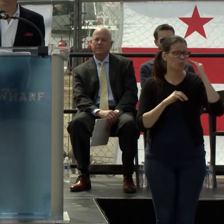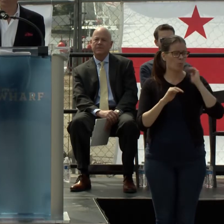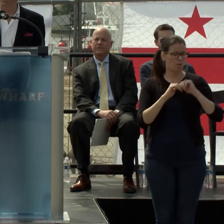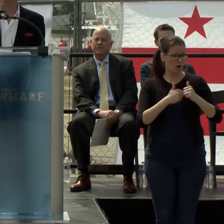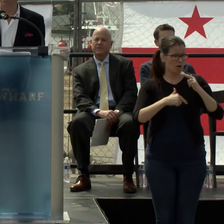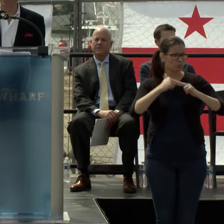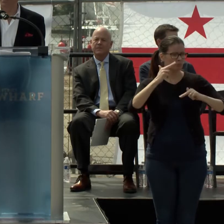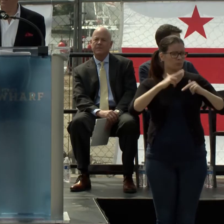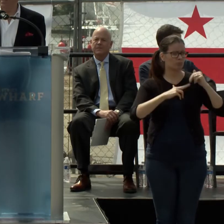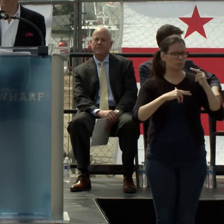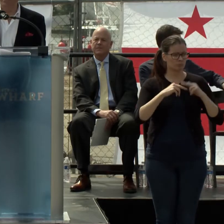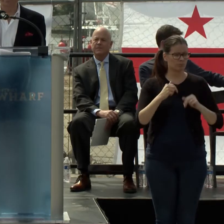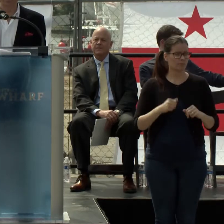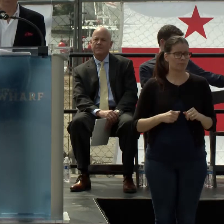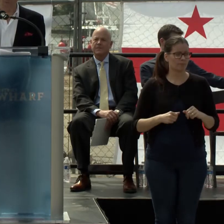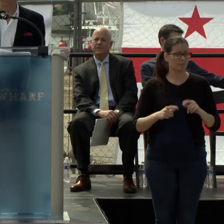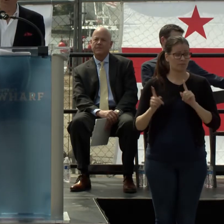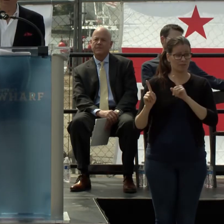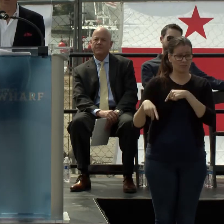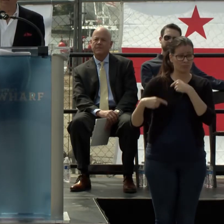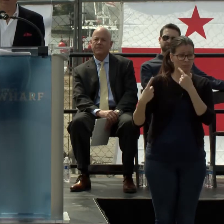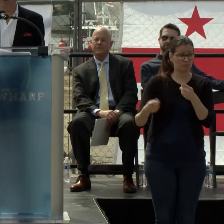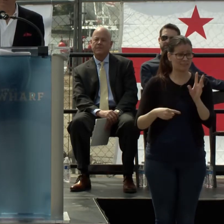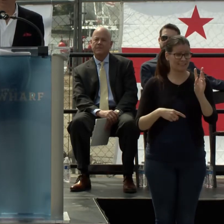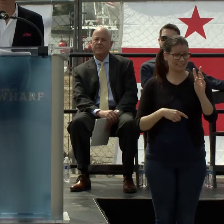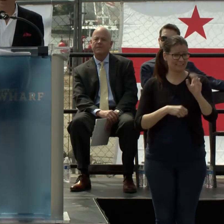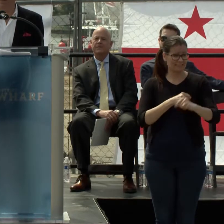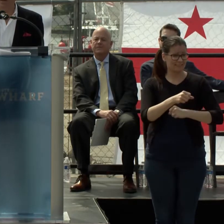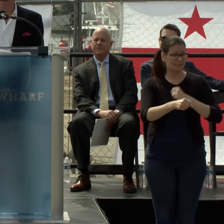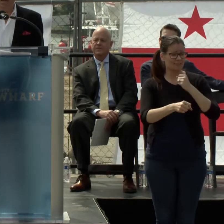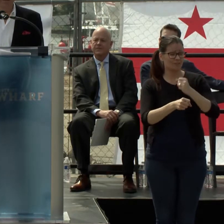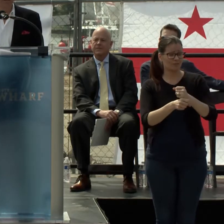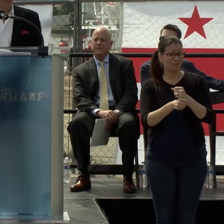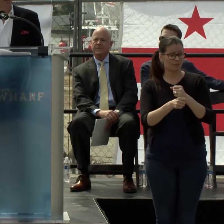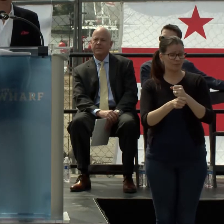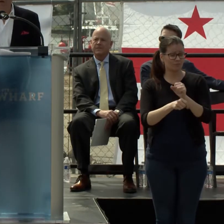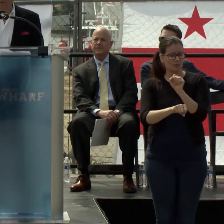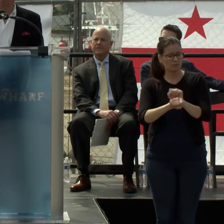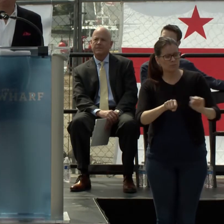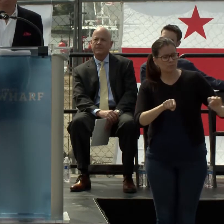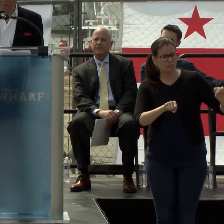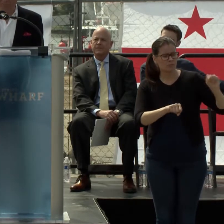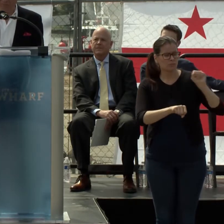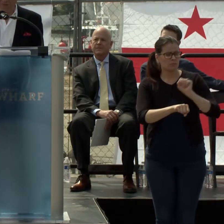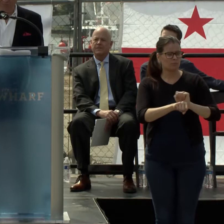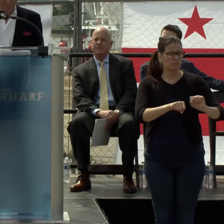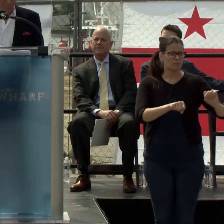for the past dozen years, and they include Wharf partner Eleanor Holmes Norton. They